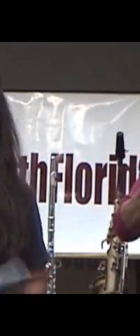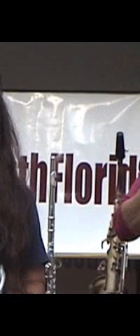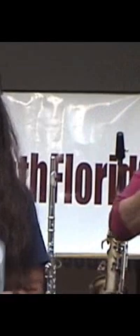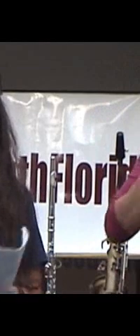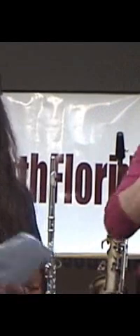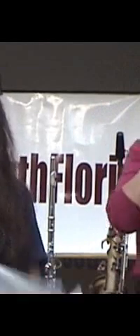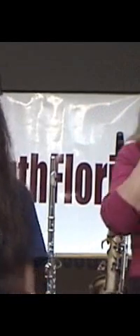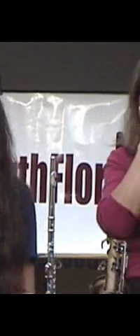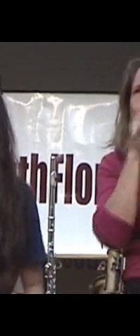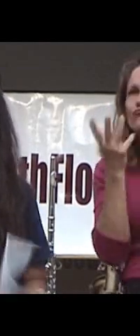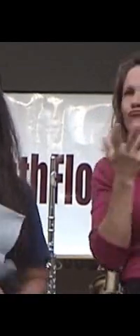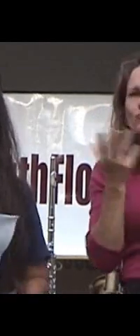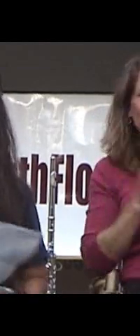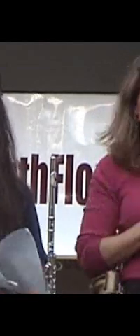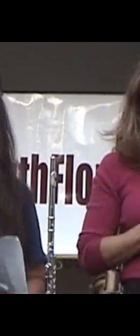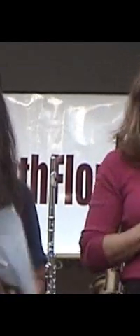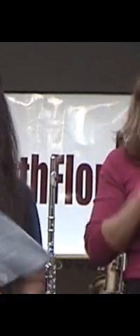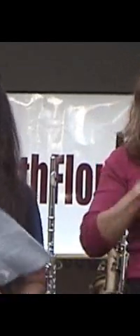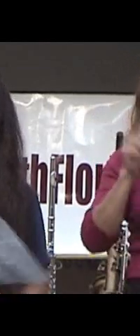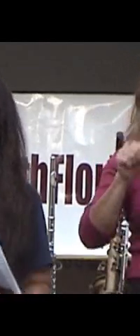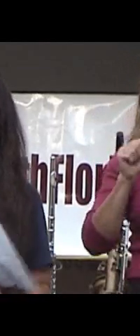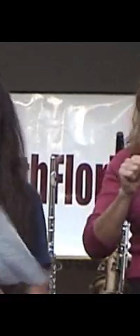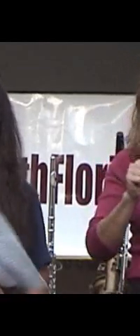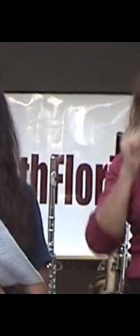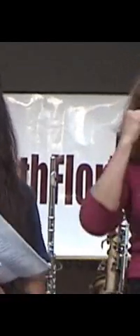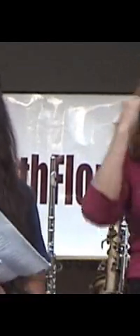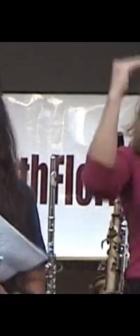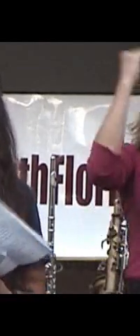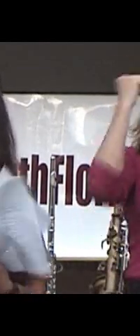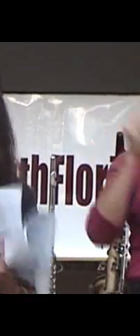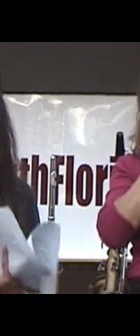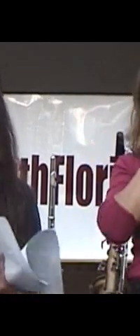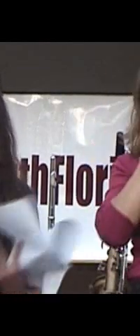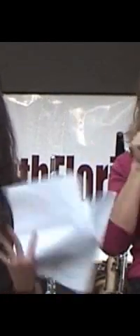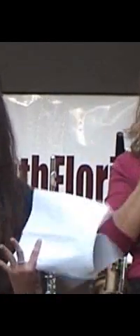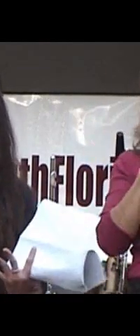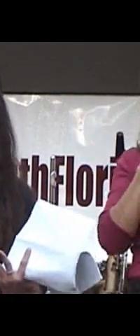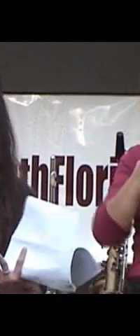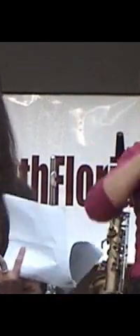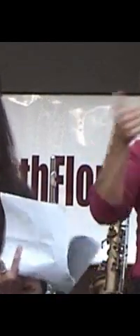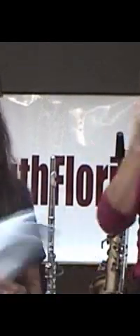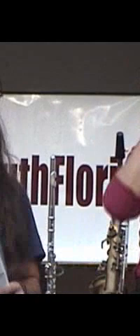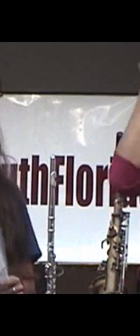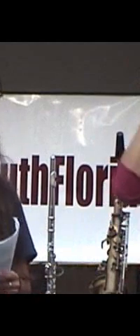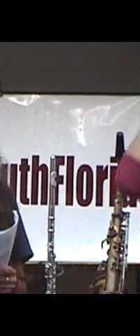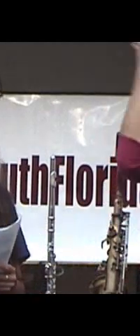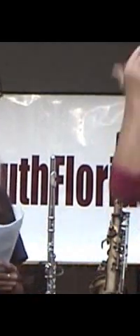about? What possibly could adults want me to talk about to a bunch of other adults?